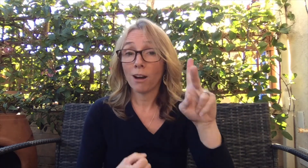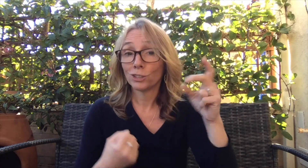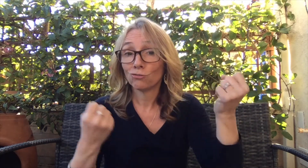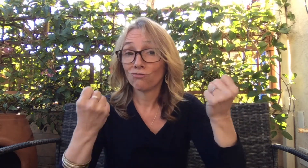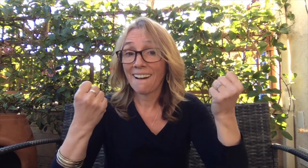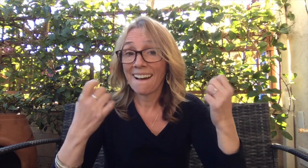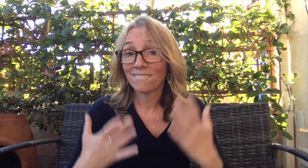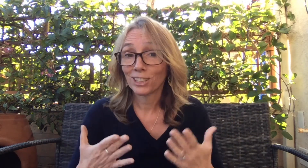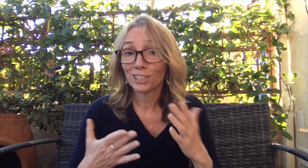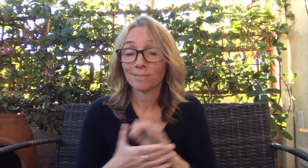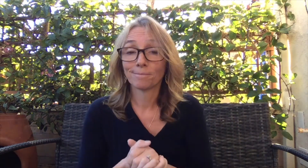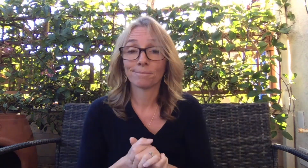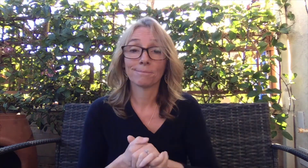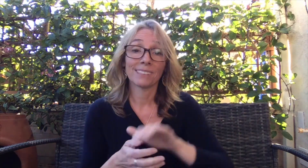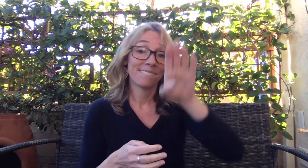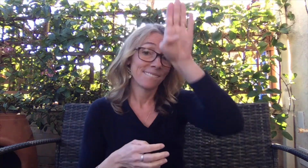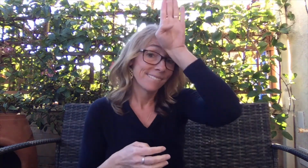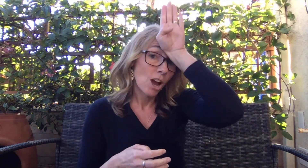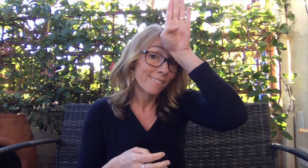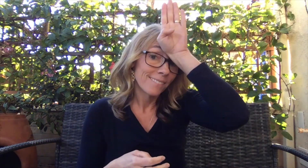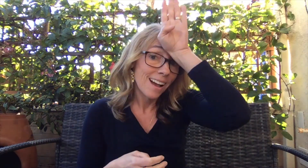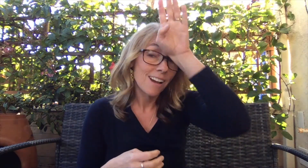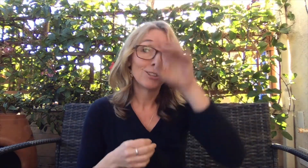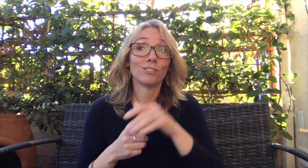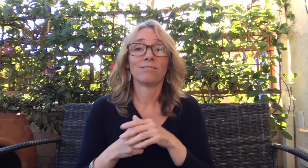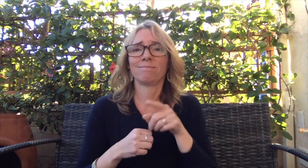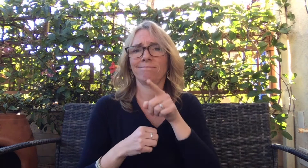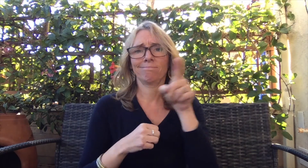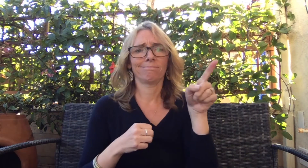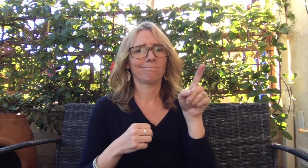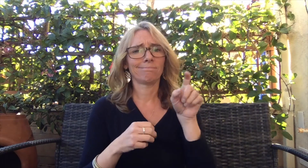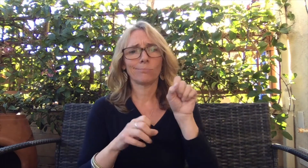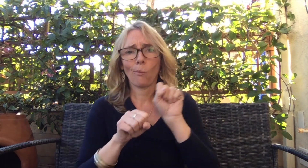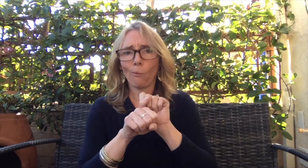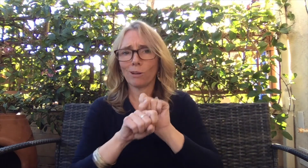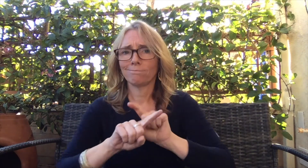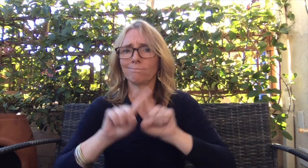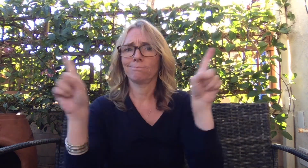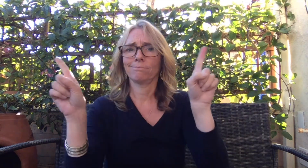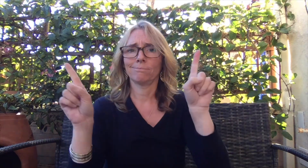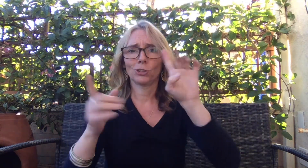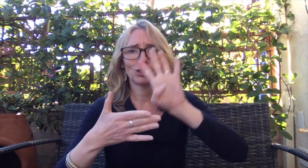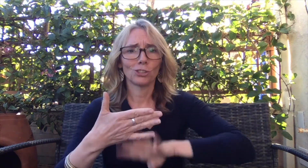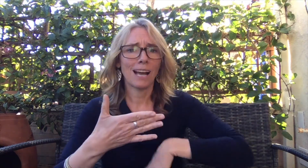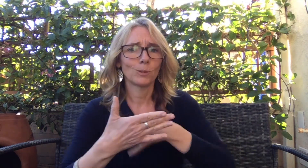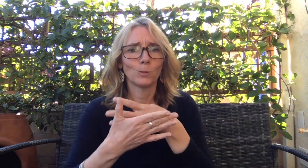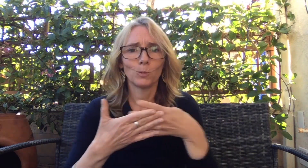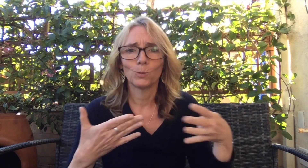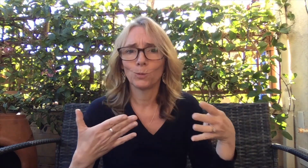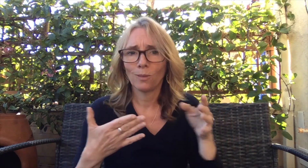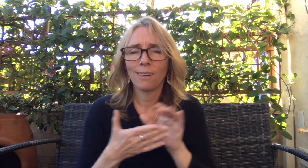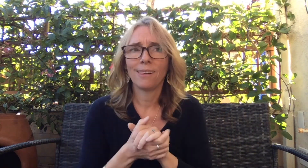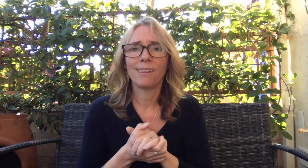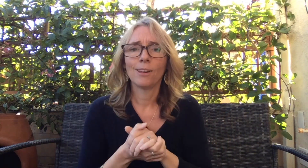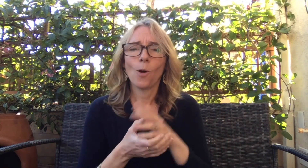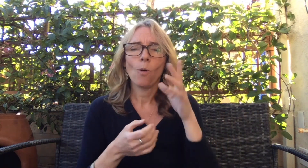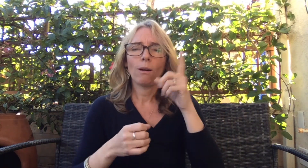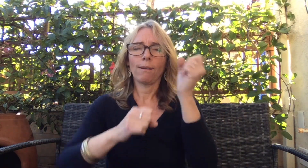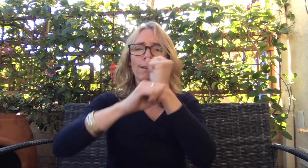caregiver to travel for work, and you may not see that caregiver for a few days at a time. Maybe they're a